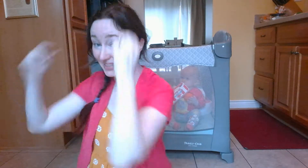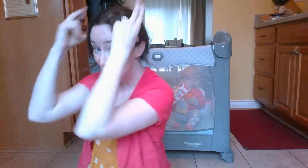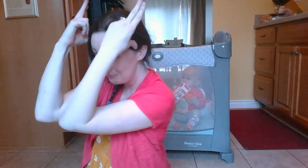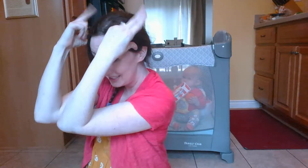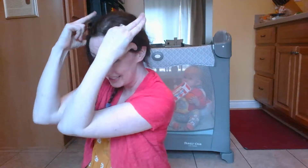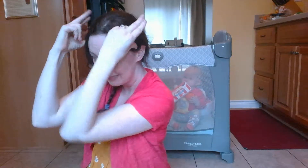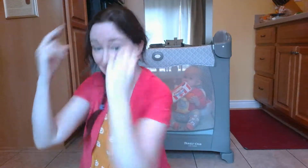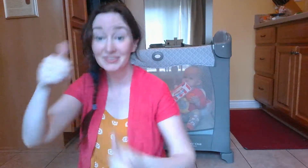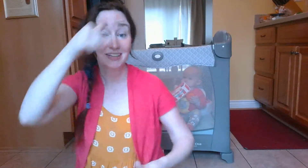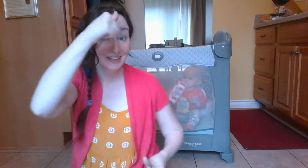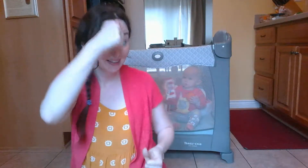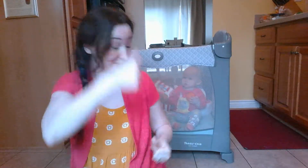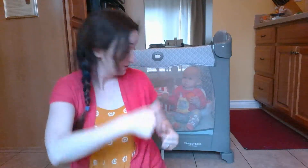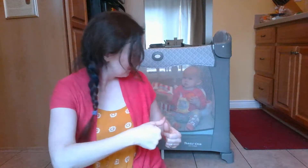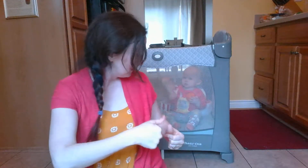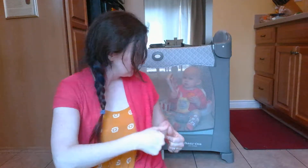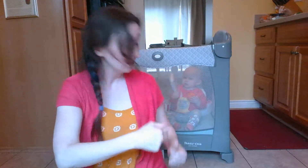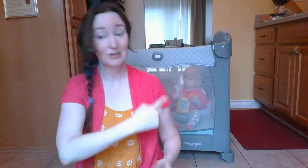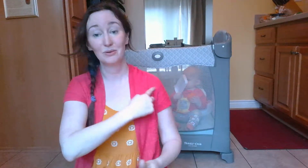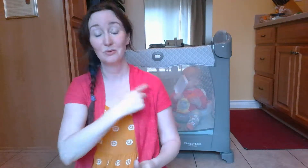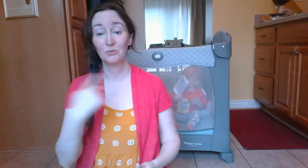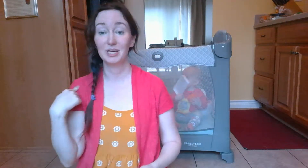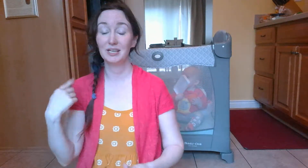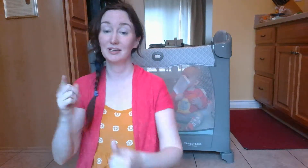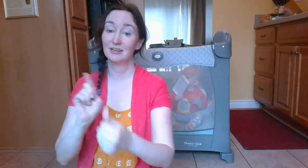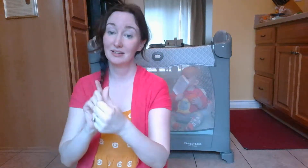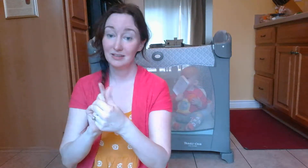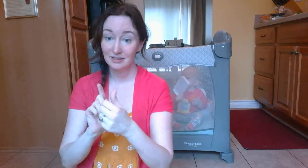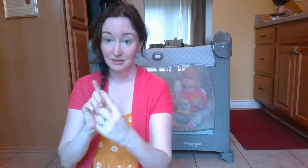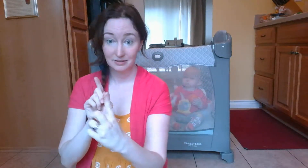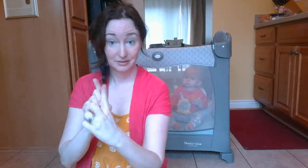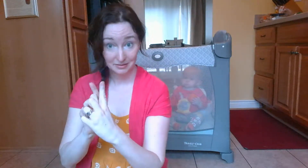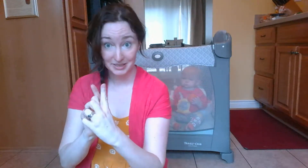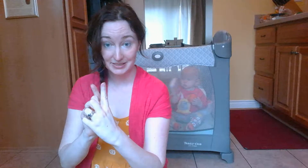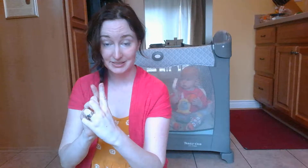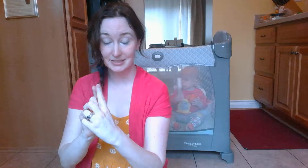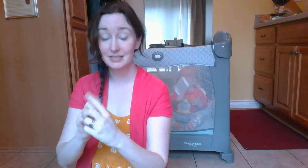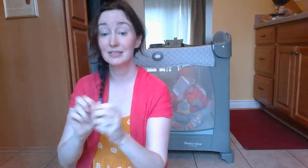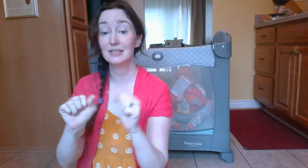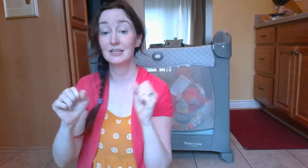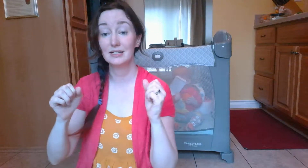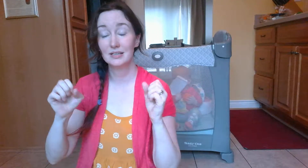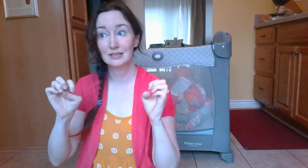it's bunny. Remember, we met the